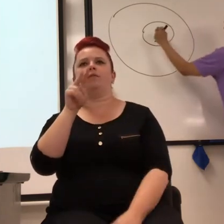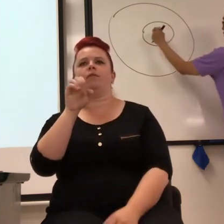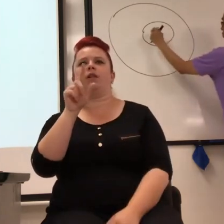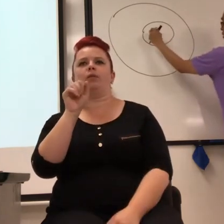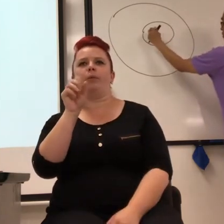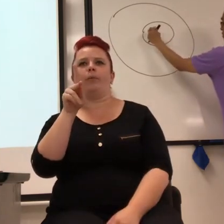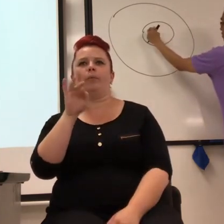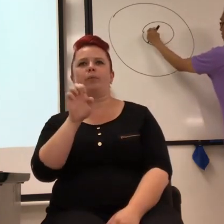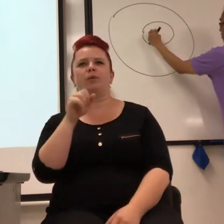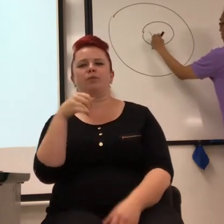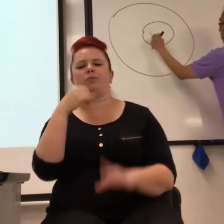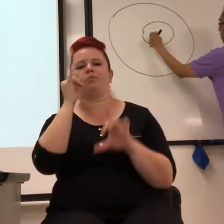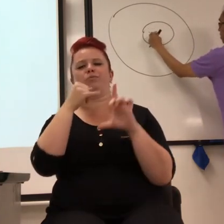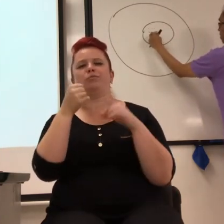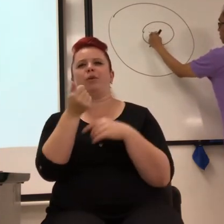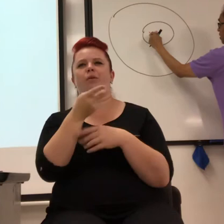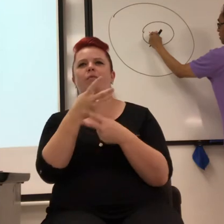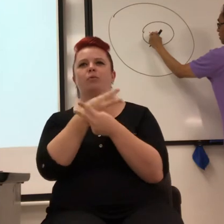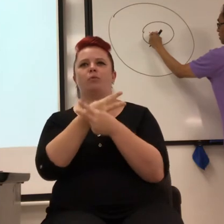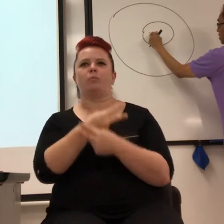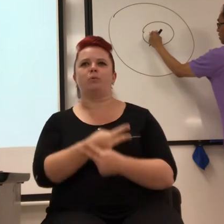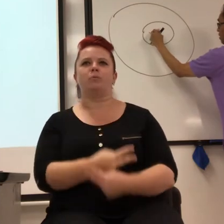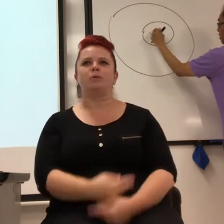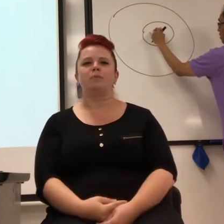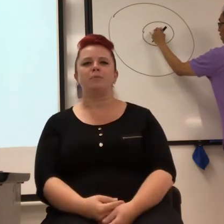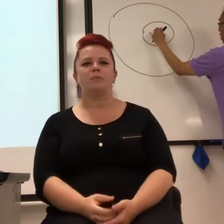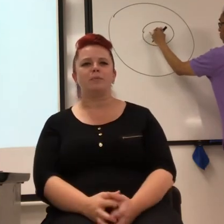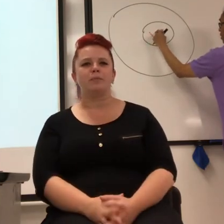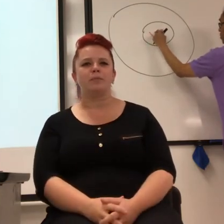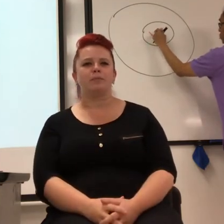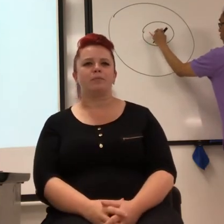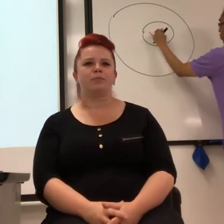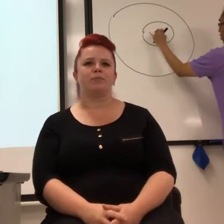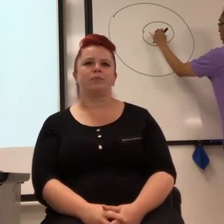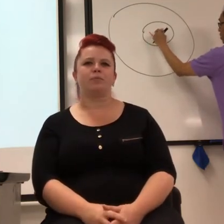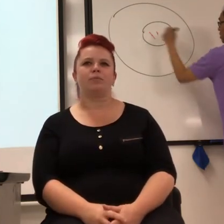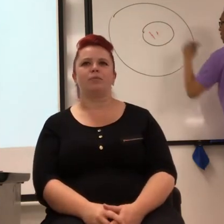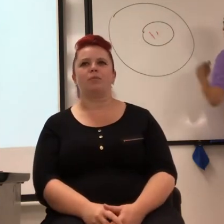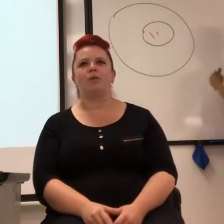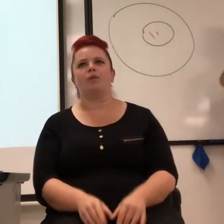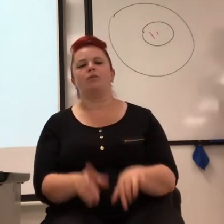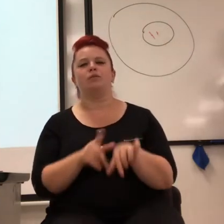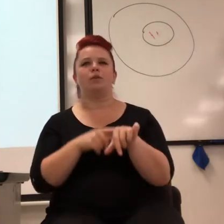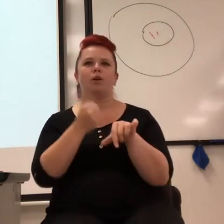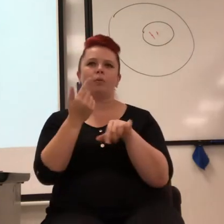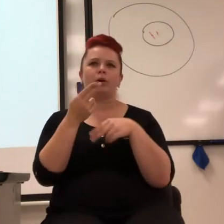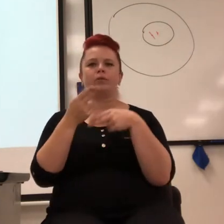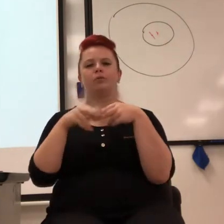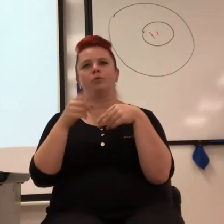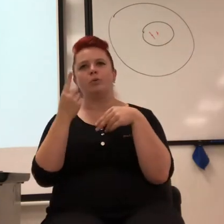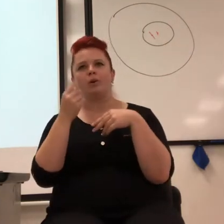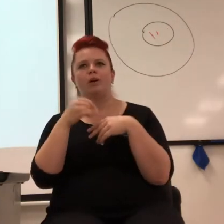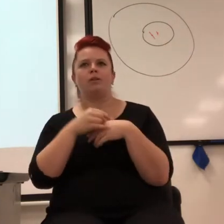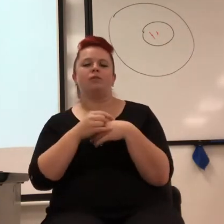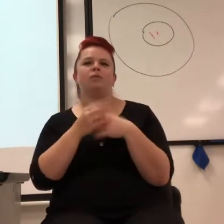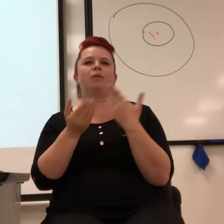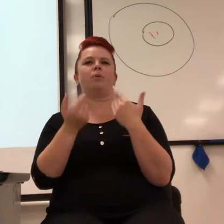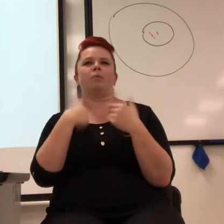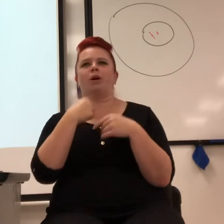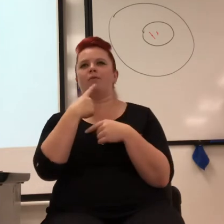I'll just draw a few chromosomes here. A long one, a short one. Maybe you got the red ones